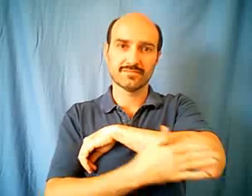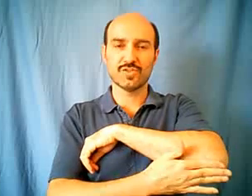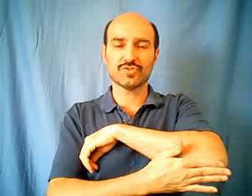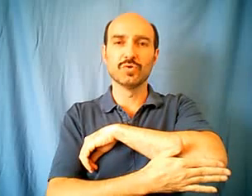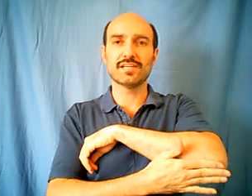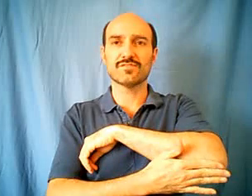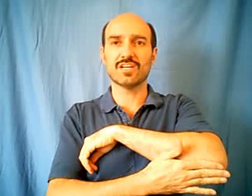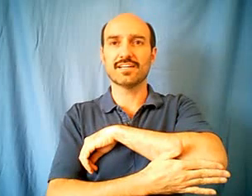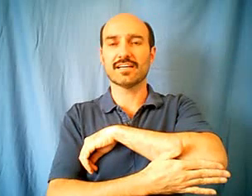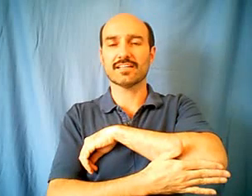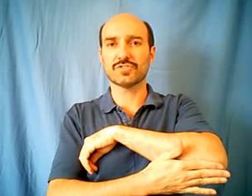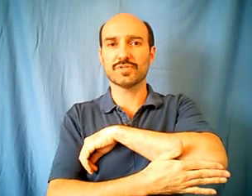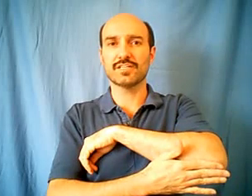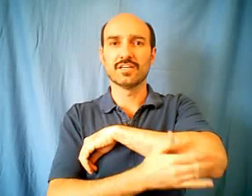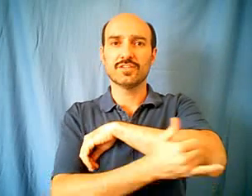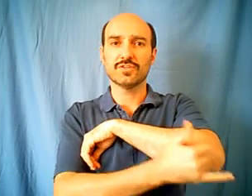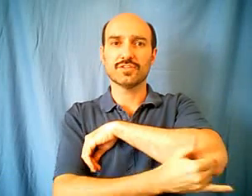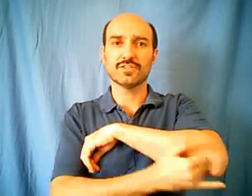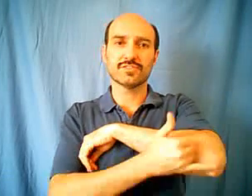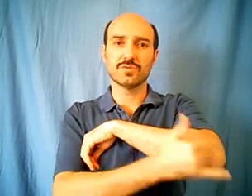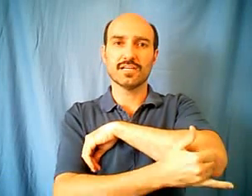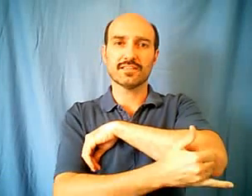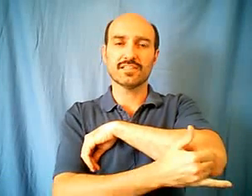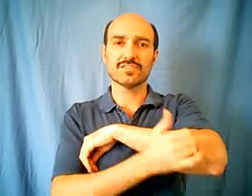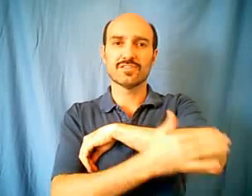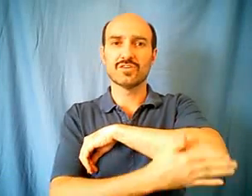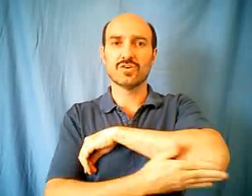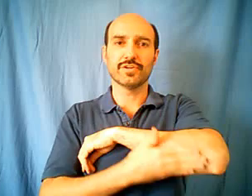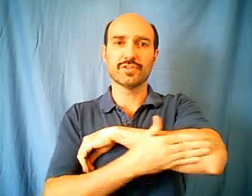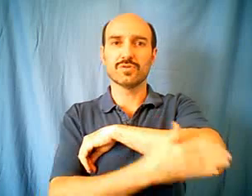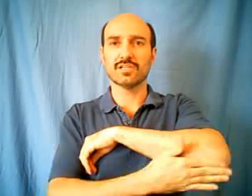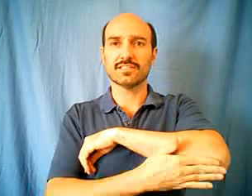There's two ways of signing that country. You can do it like this, or you can do it like that.